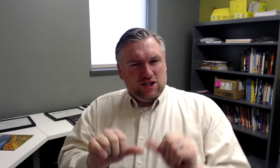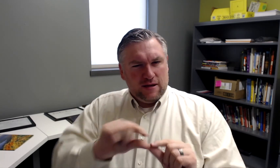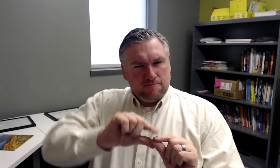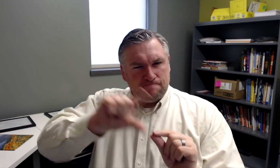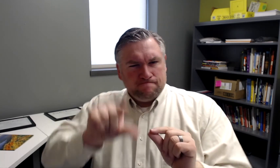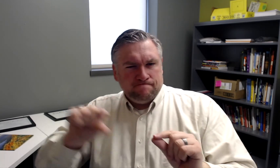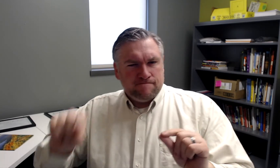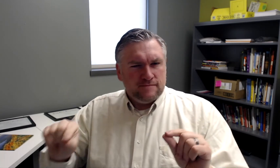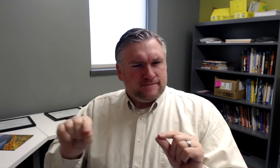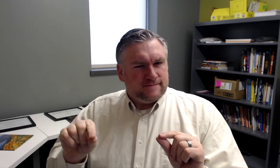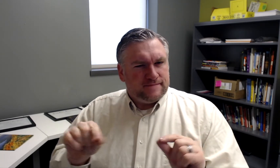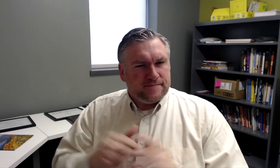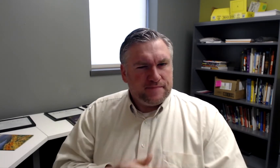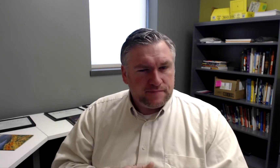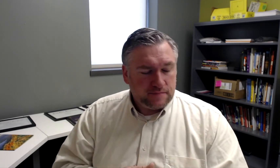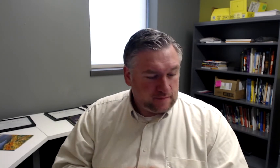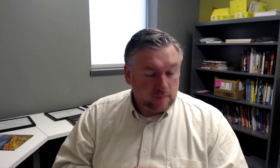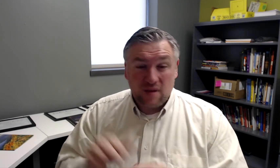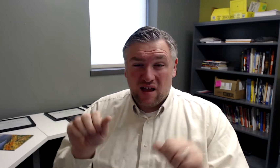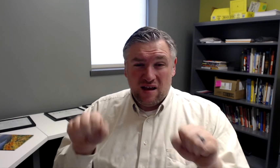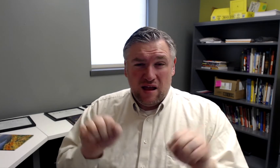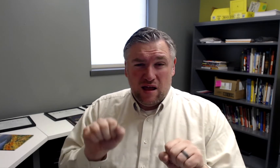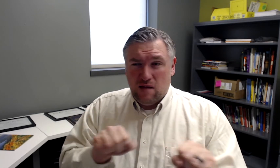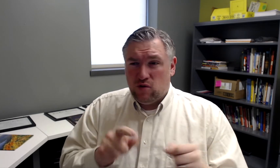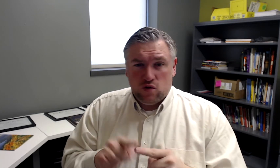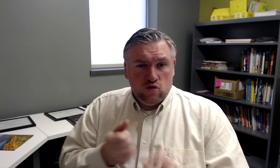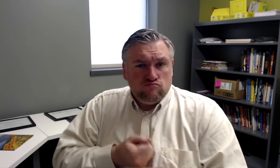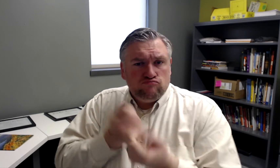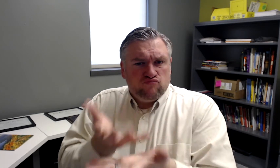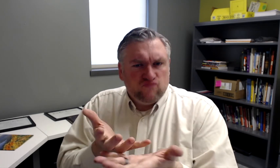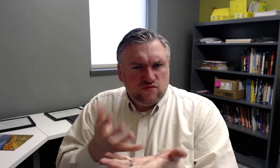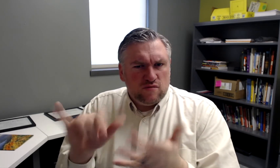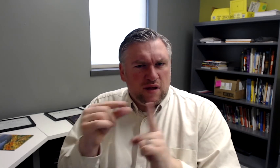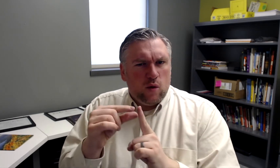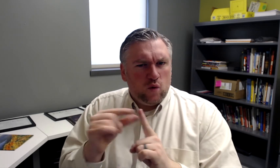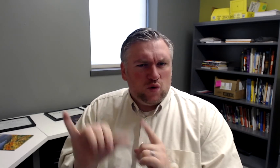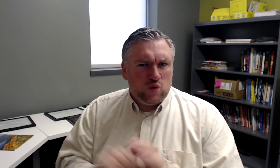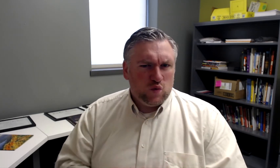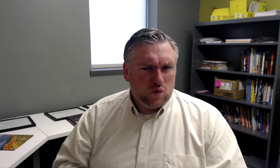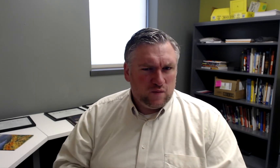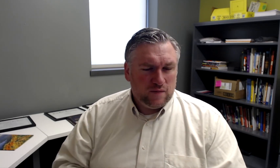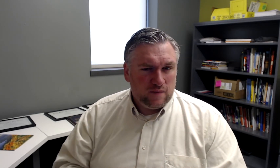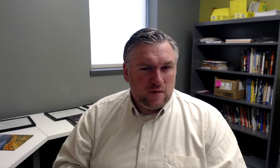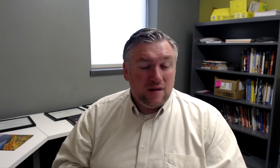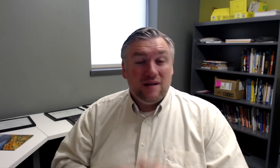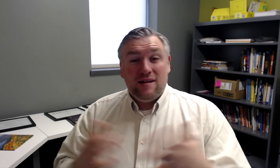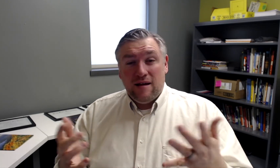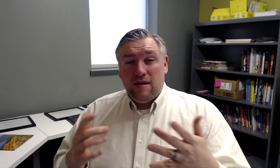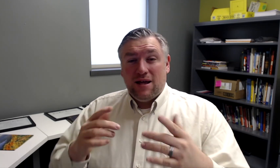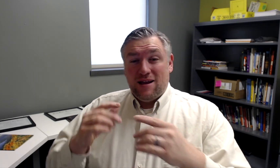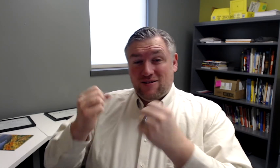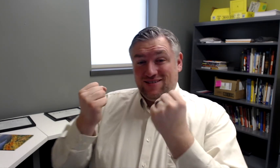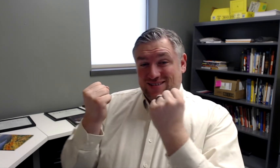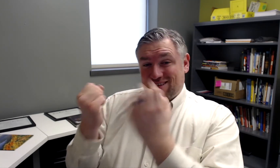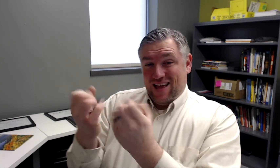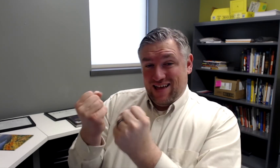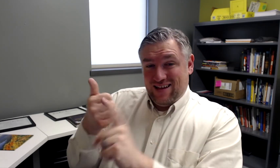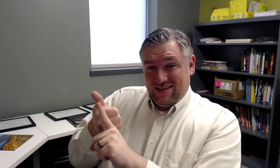may spell something. So being able to recognize those shape envelopes for complex words and be able to express it as well.